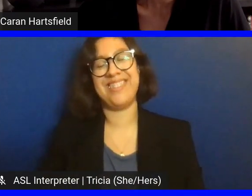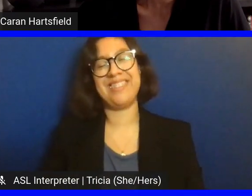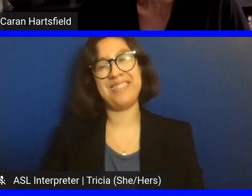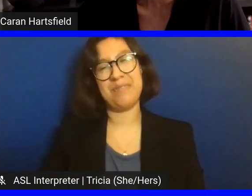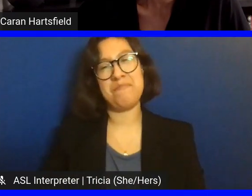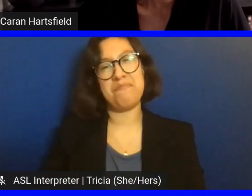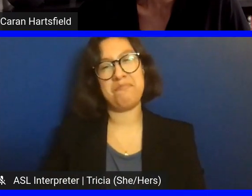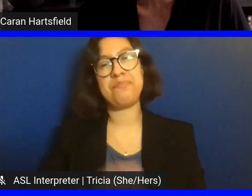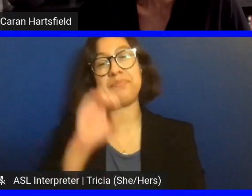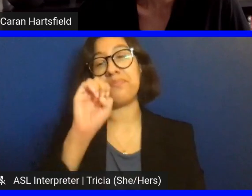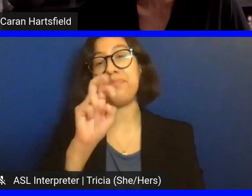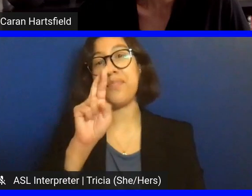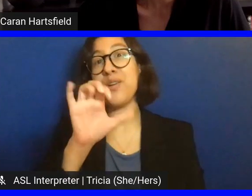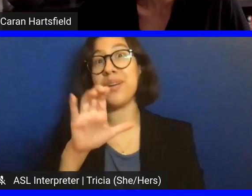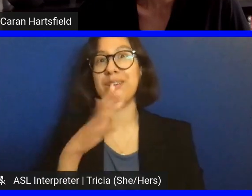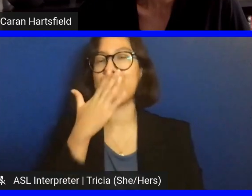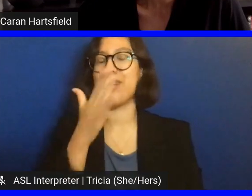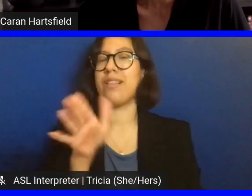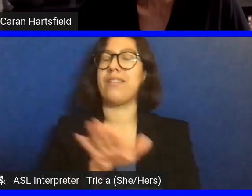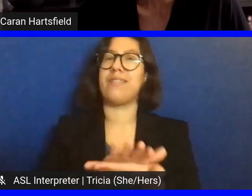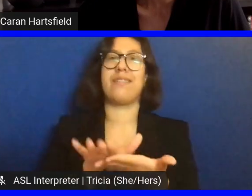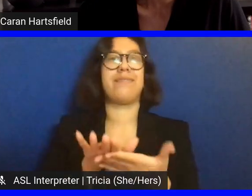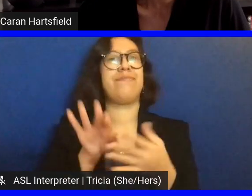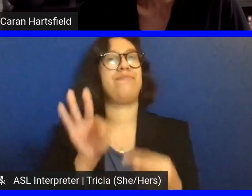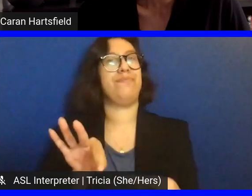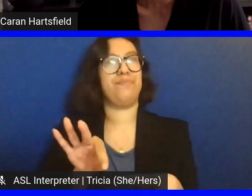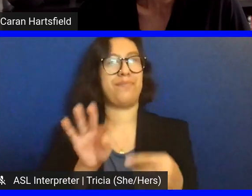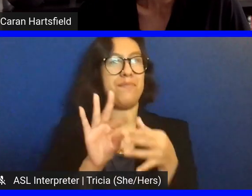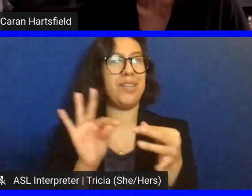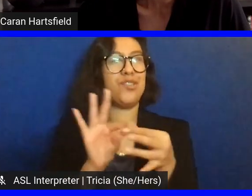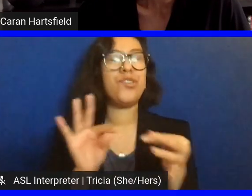no, it's very elegantly said. I mean, I think,